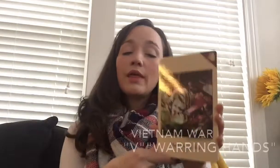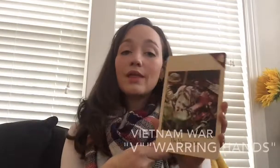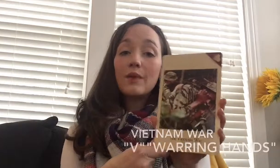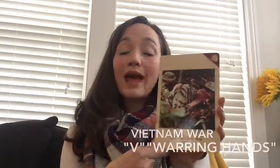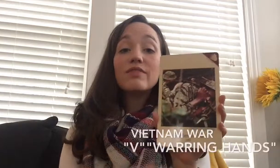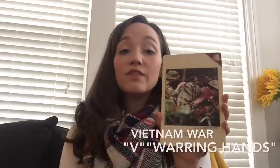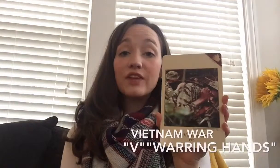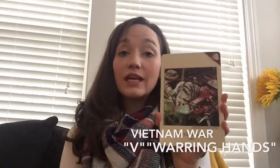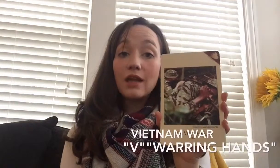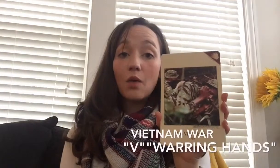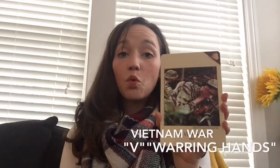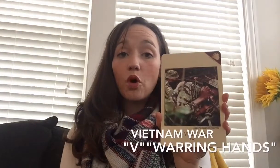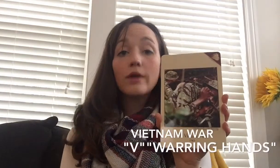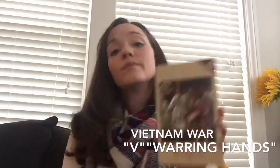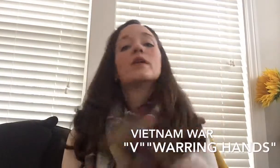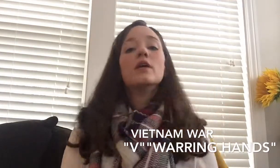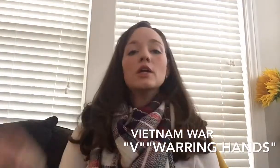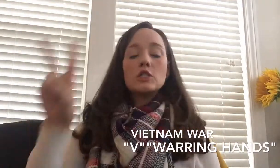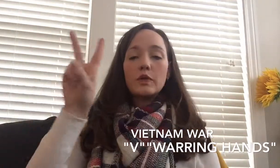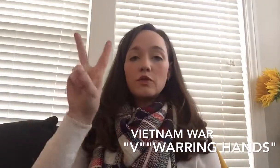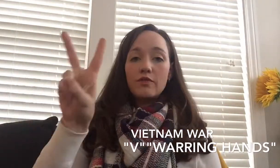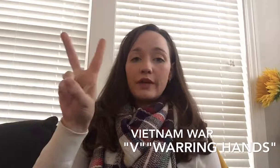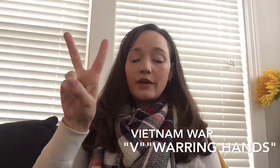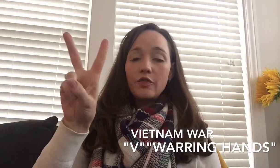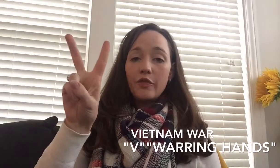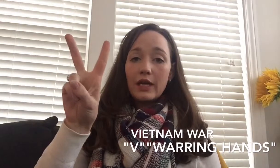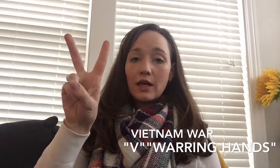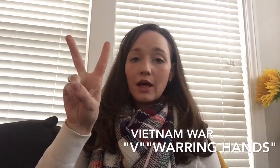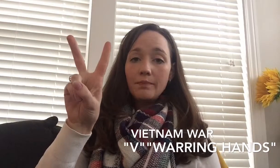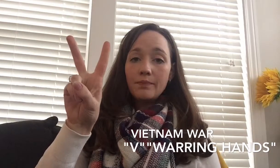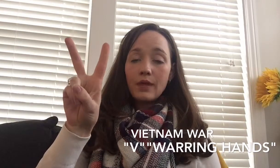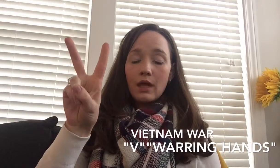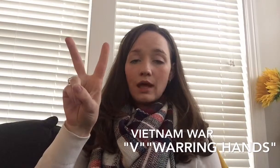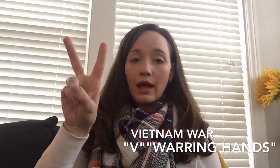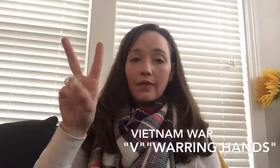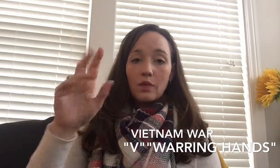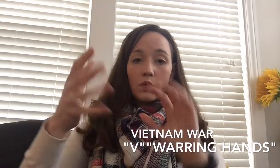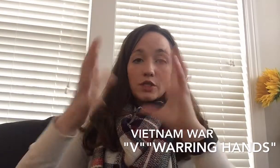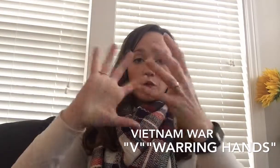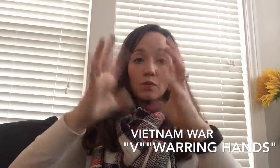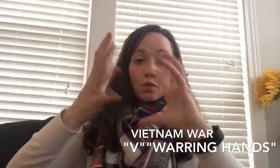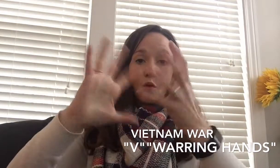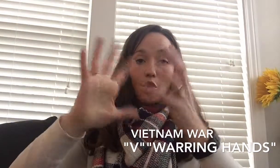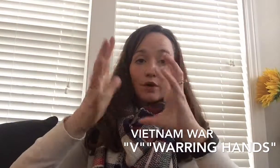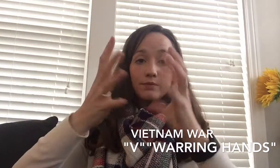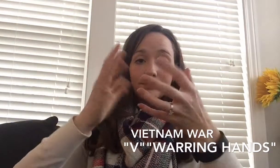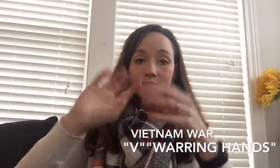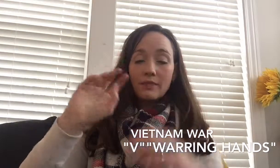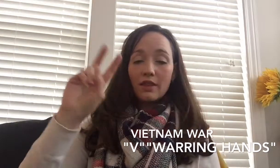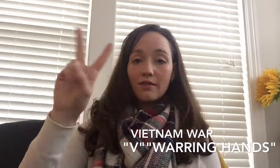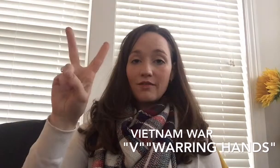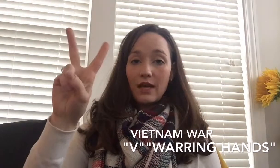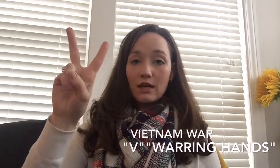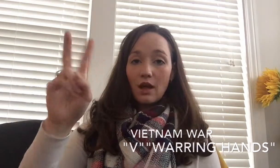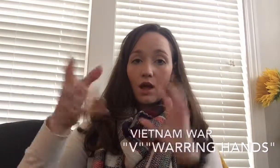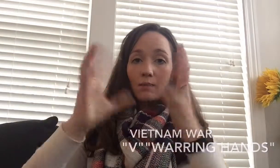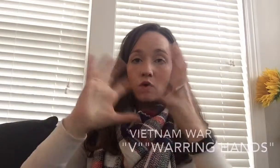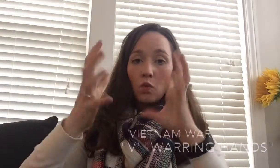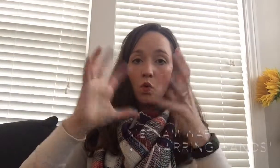Then we have the Vietnam War. So we do a V for Vietnam, and then we do war. The Vietnam